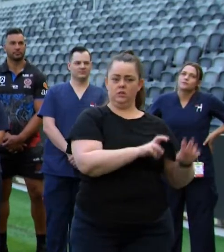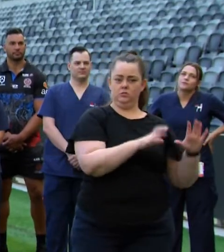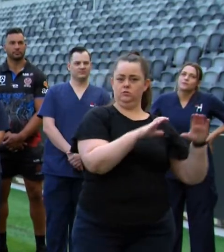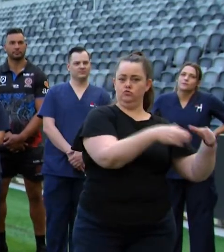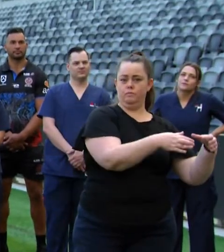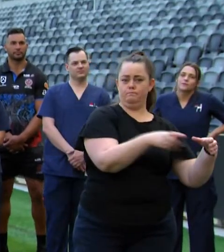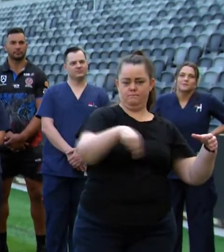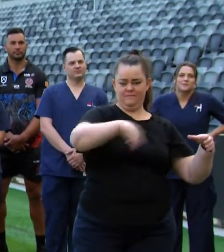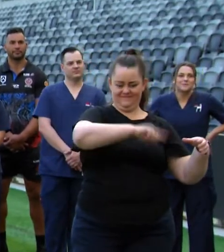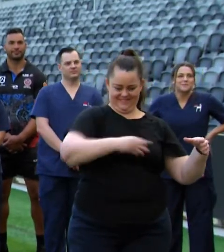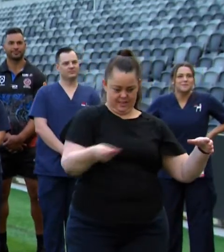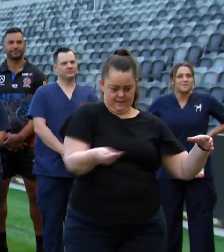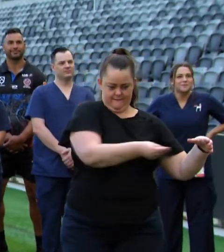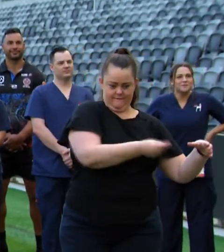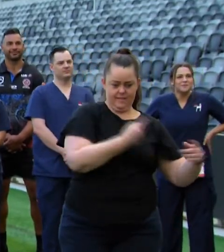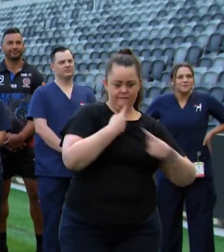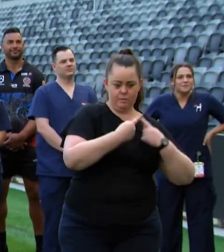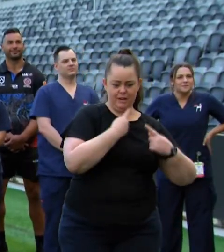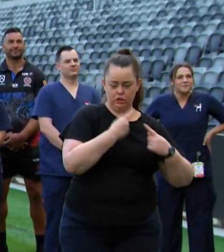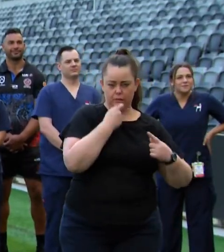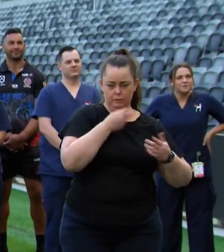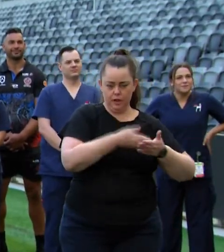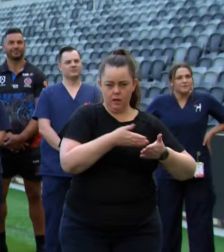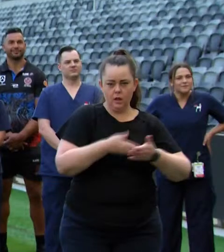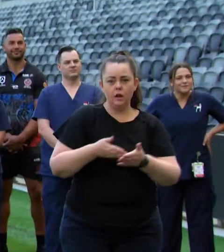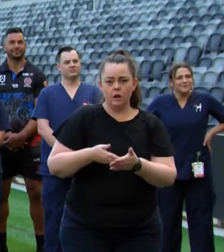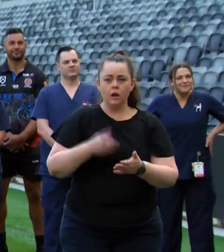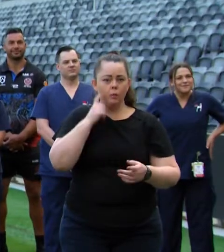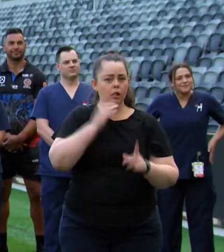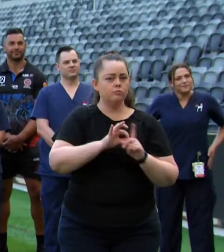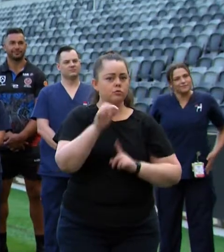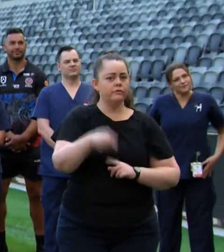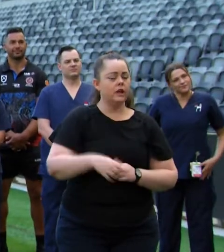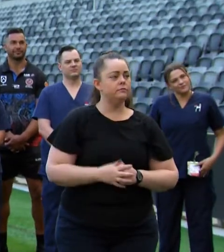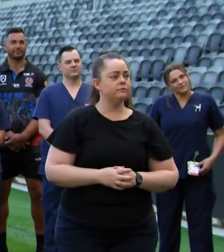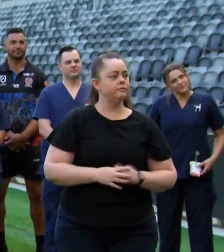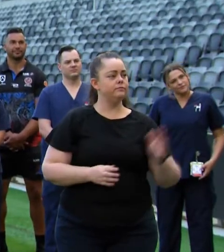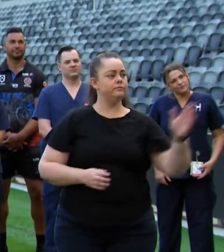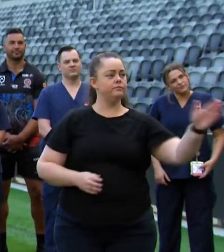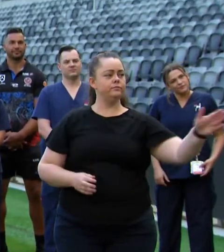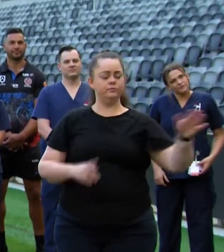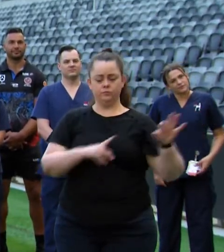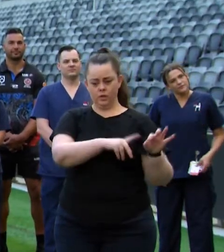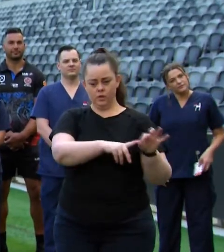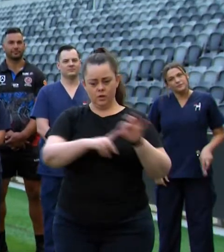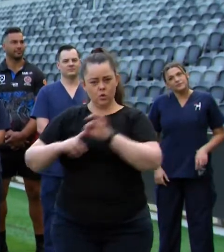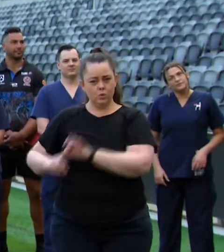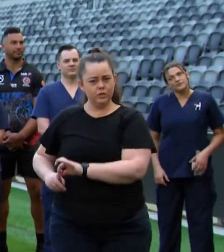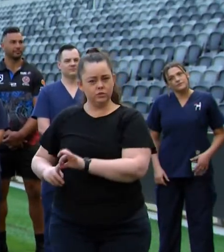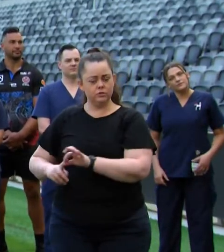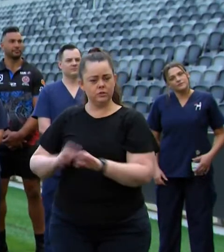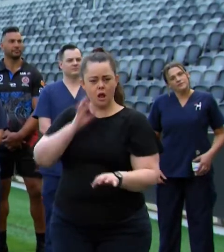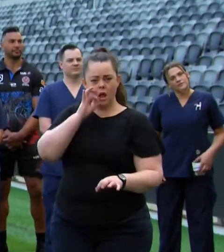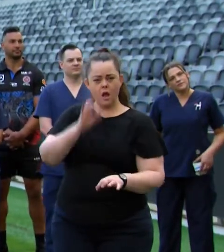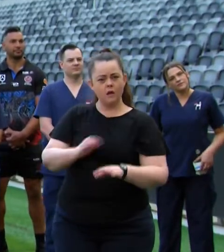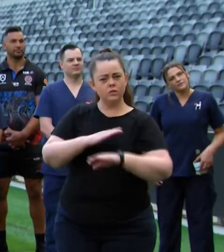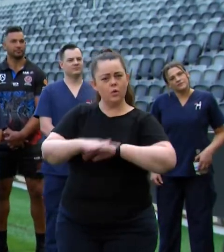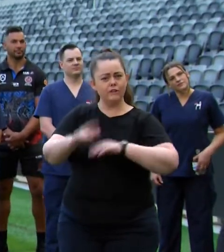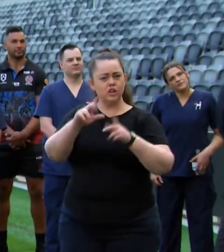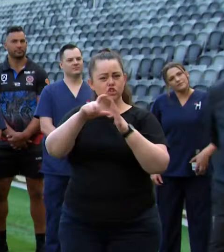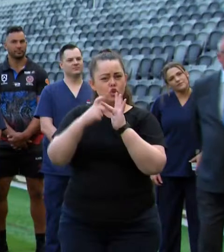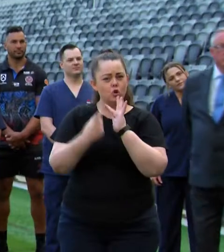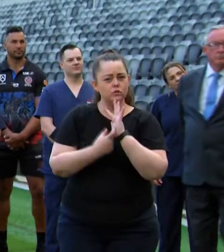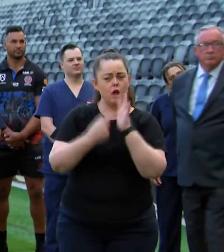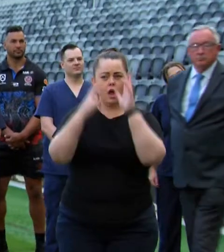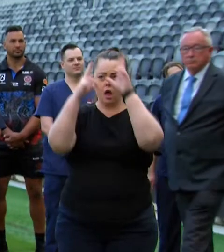hospital industry, yeah, what's actually changed? Because wasn't there a level of flexibility previously, and doctors and hospital administrators could use their